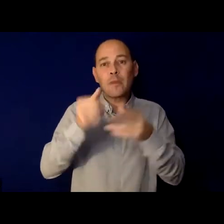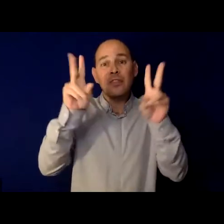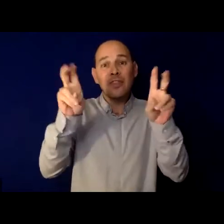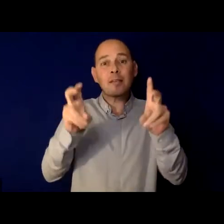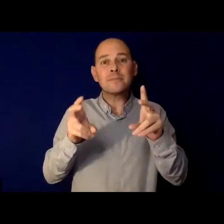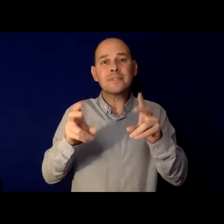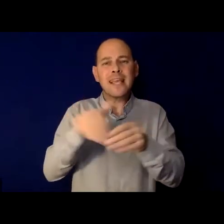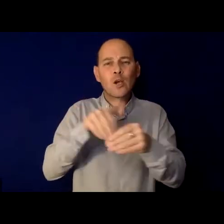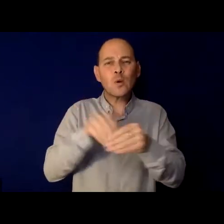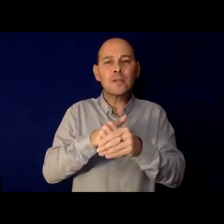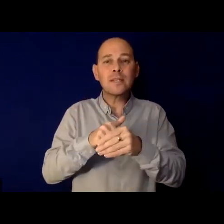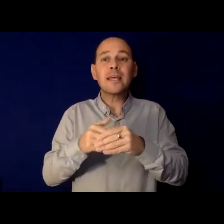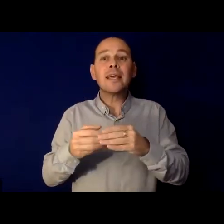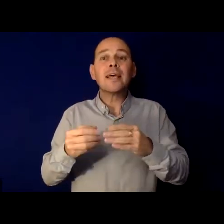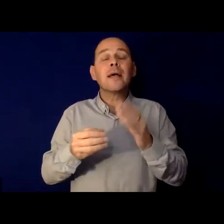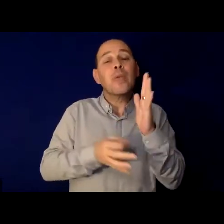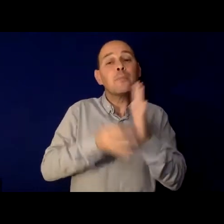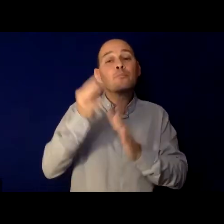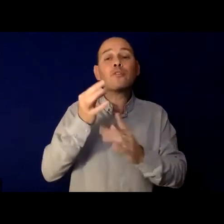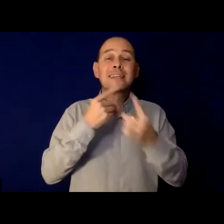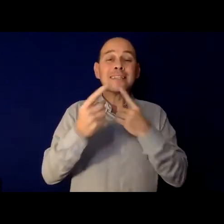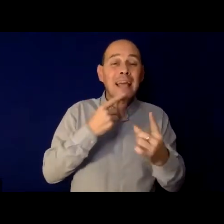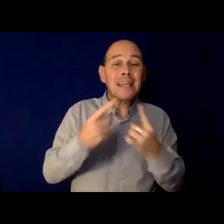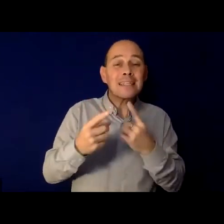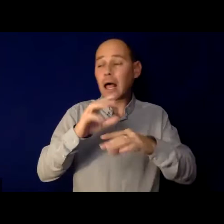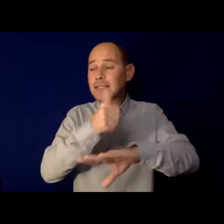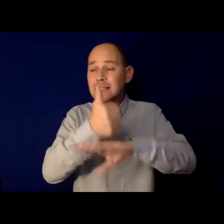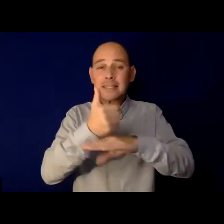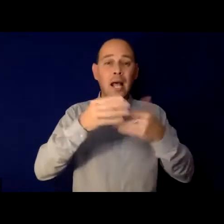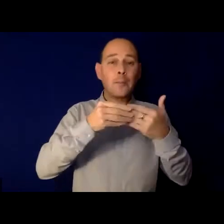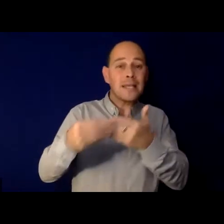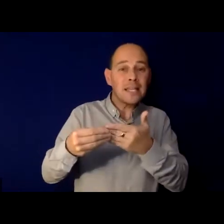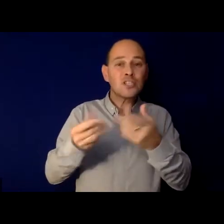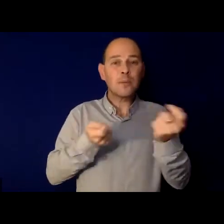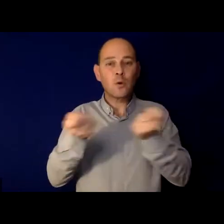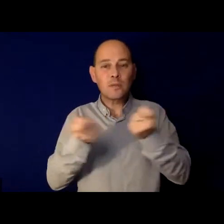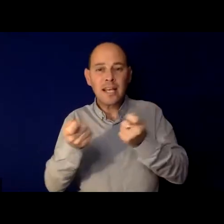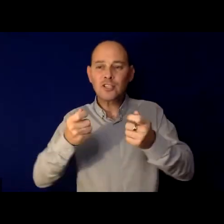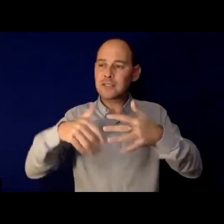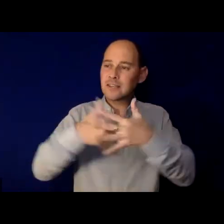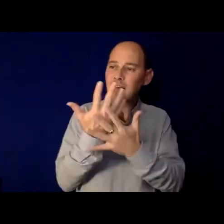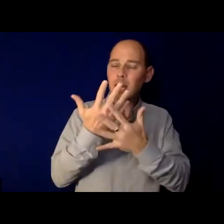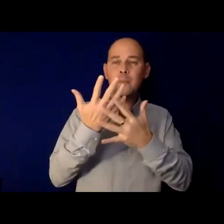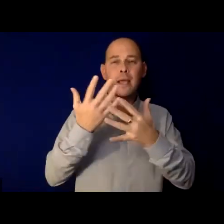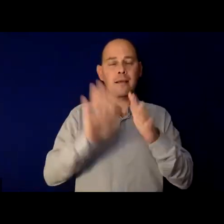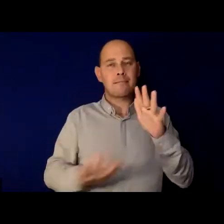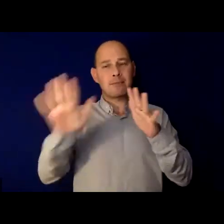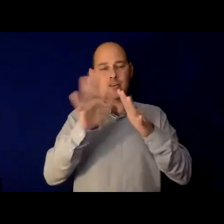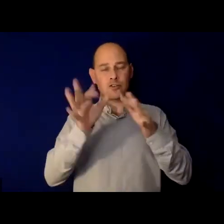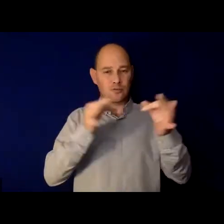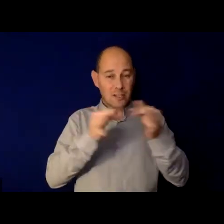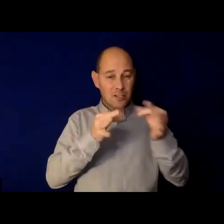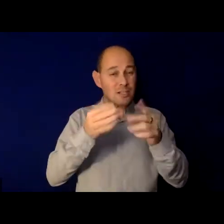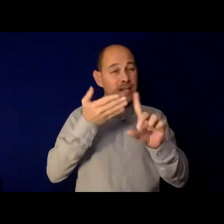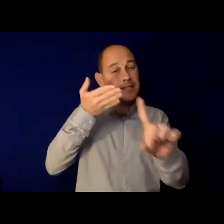improving data and information systems, setting up leadership and coordination structures, developing national strategies or plans, identifying